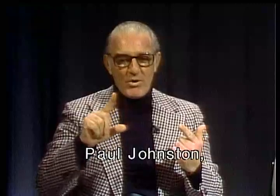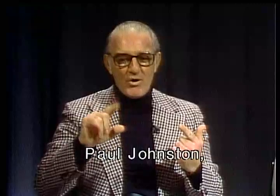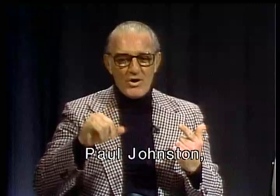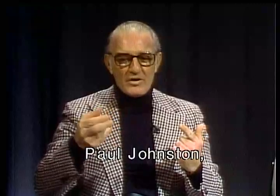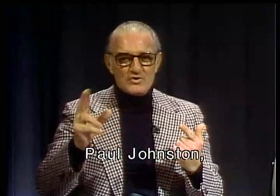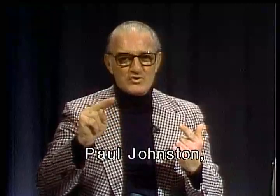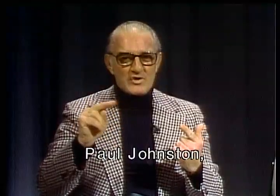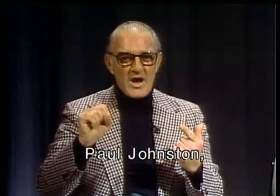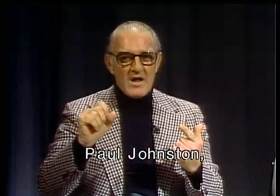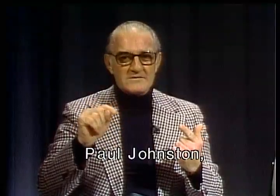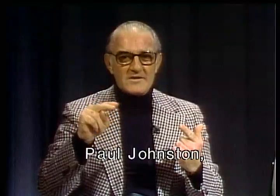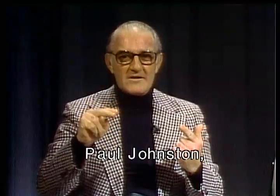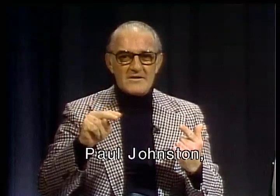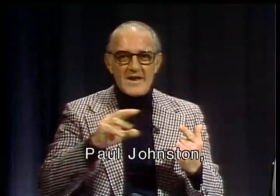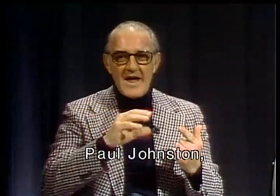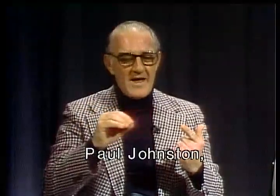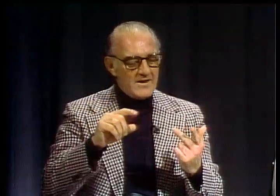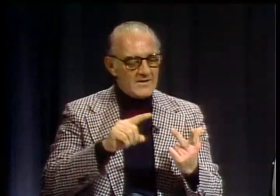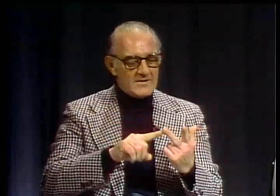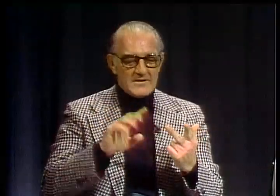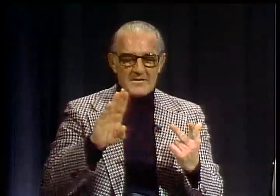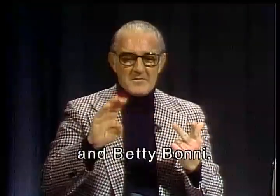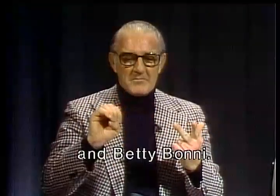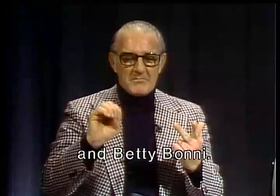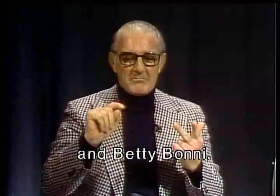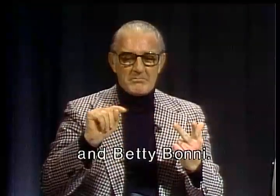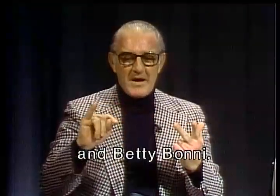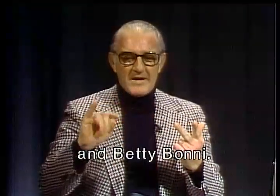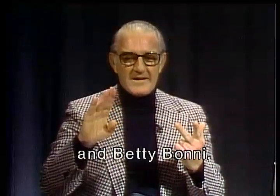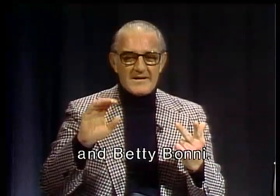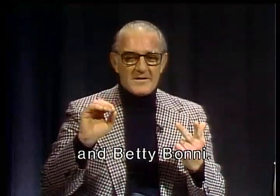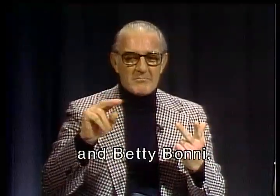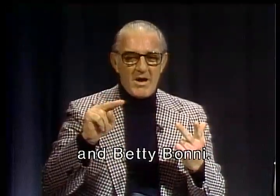Paul Johnston, and Betti, Bonni.